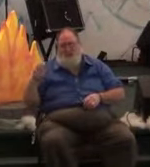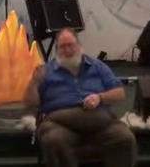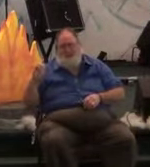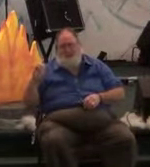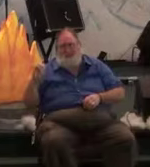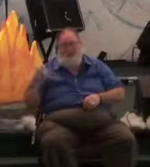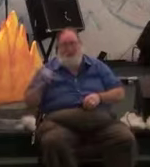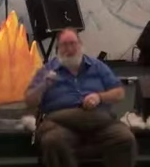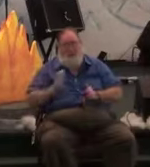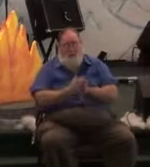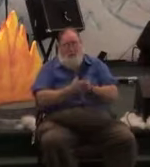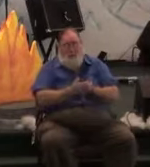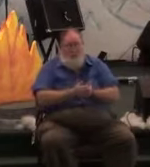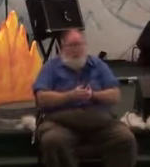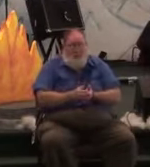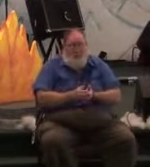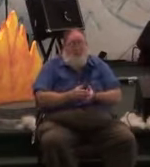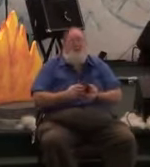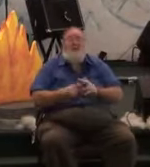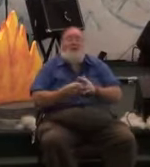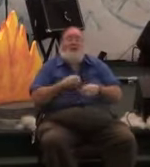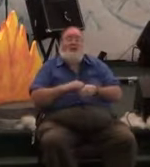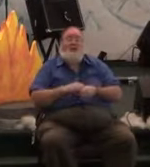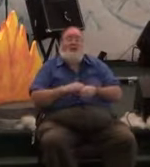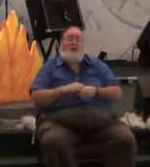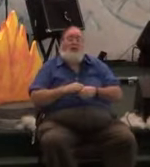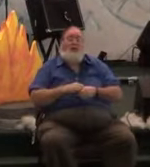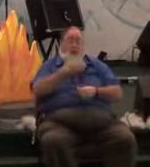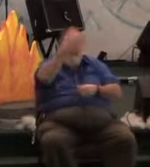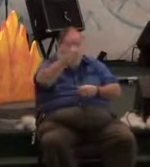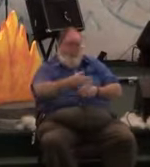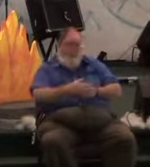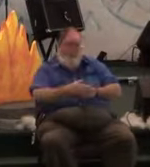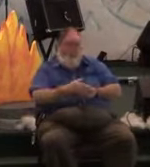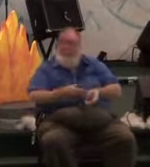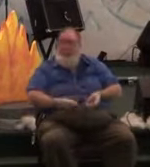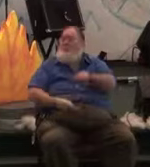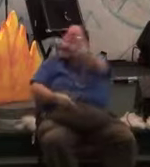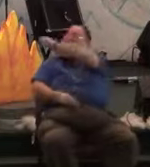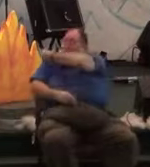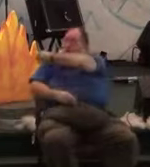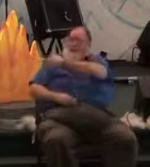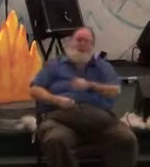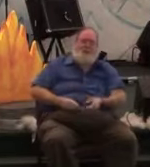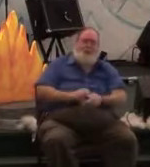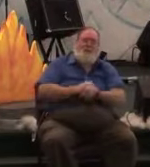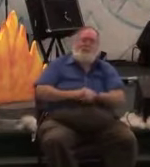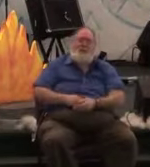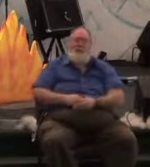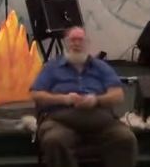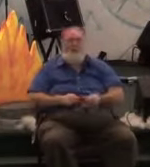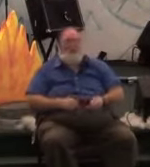it back and take a book straight back in each section and sign it. Make sure it gets to the